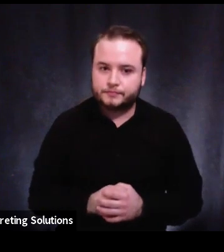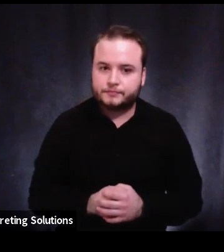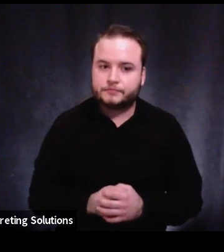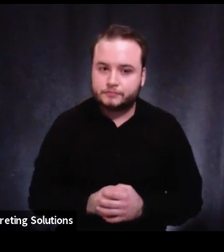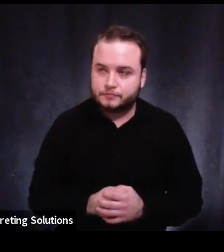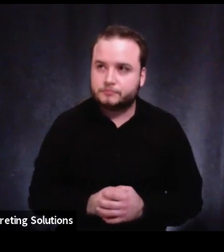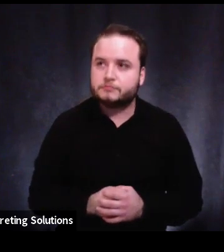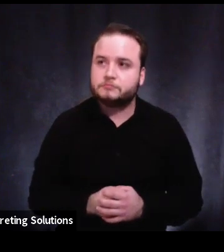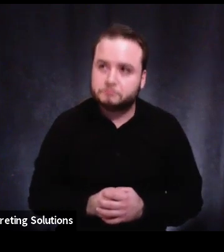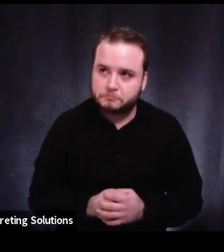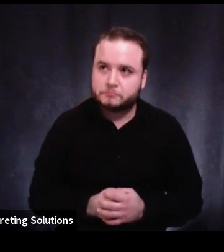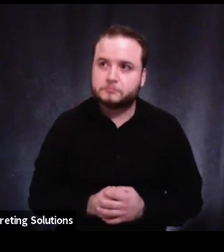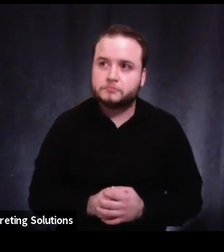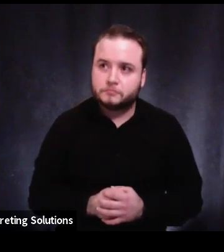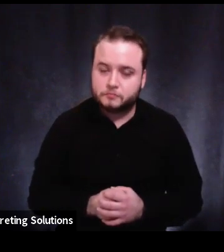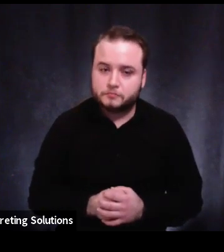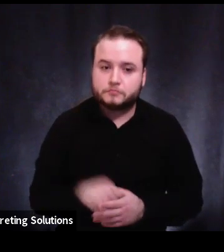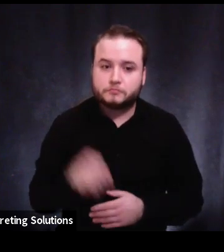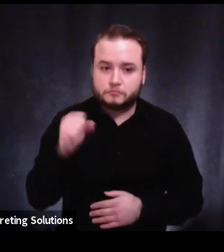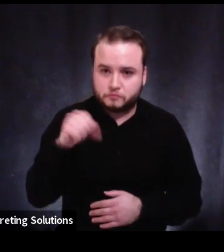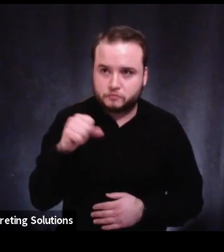agree on, which is that